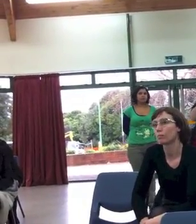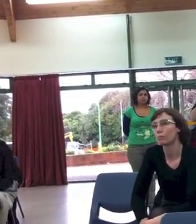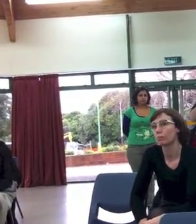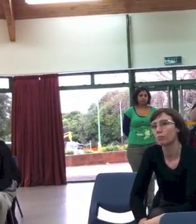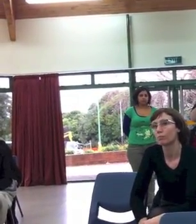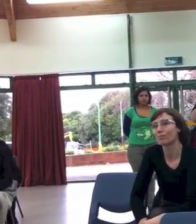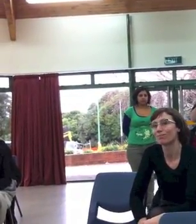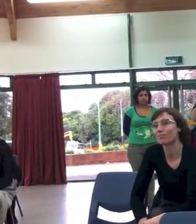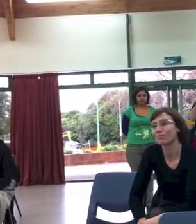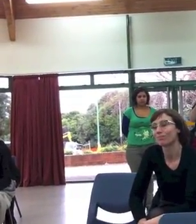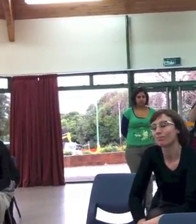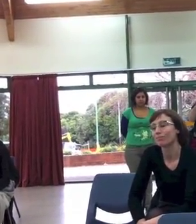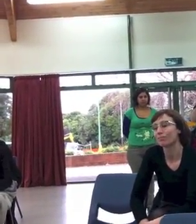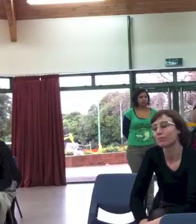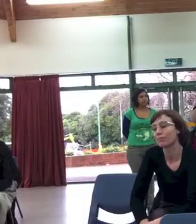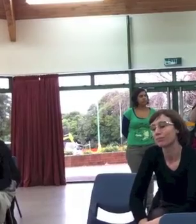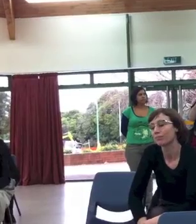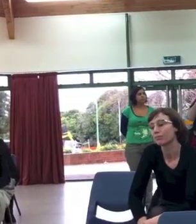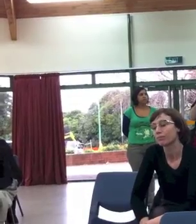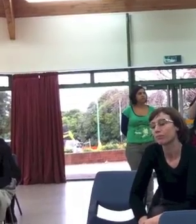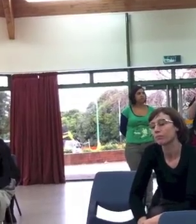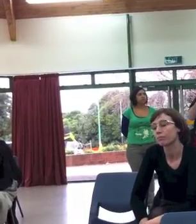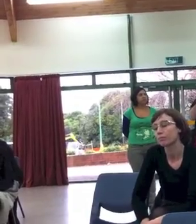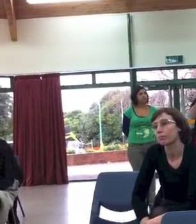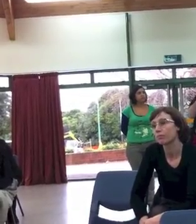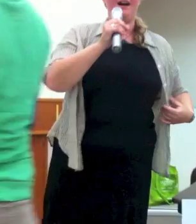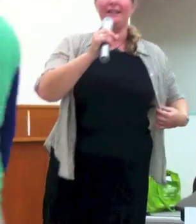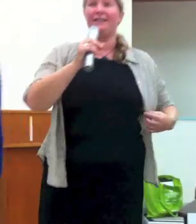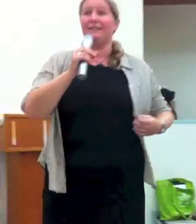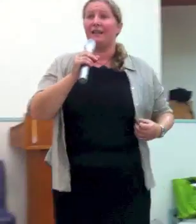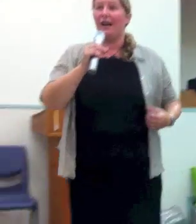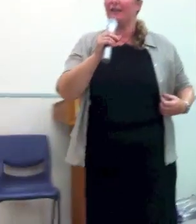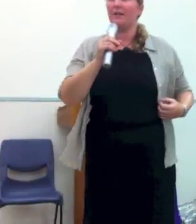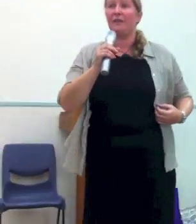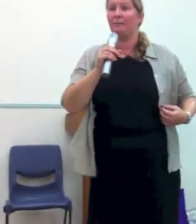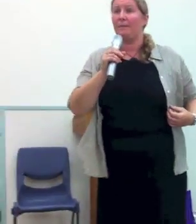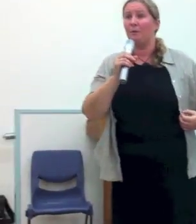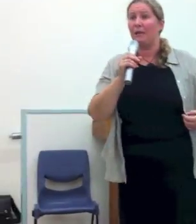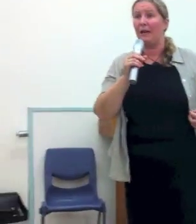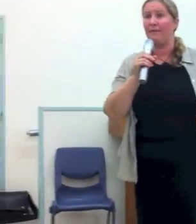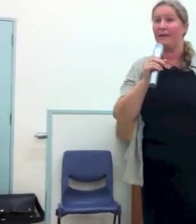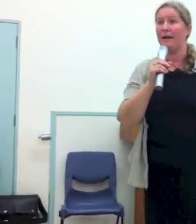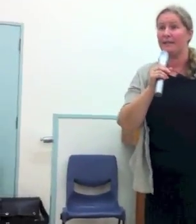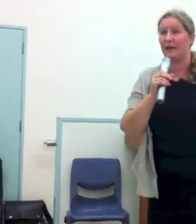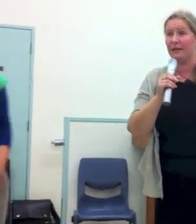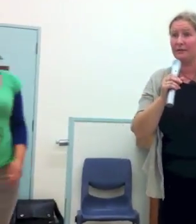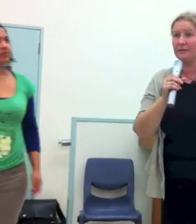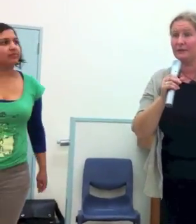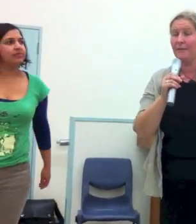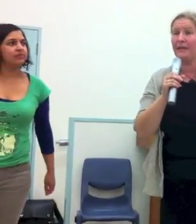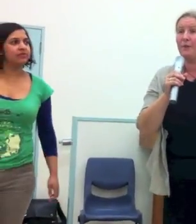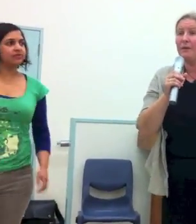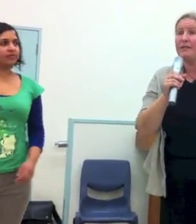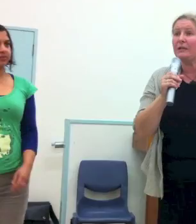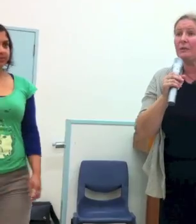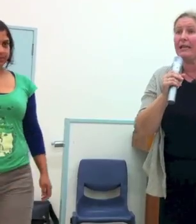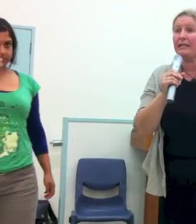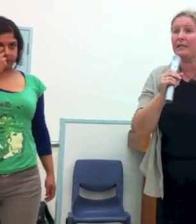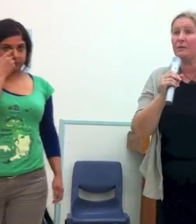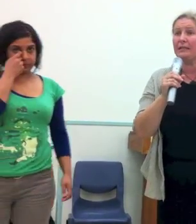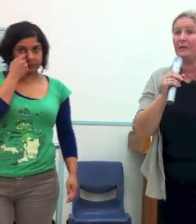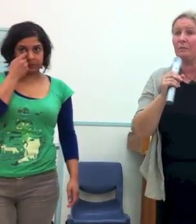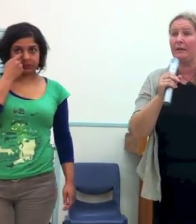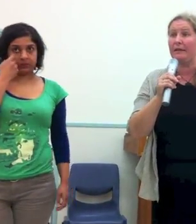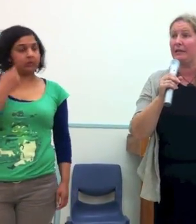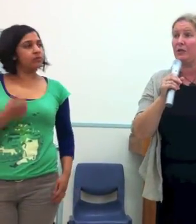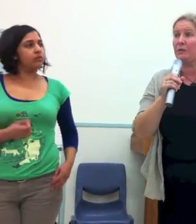our society, where are people going to go? I don't think people will have anywhere to go. Yeah. I mean, the community law